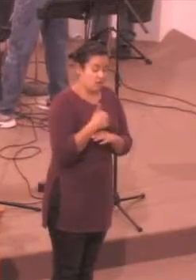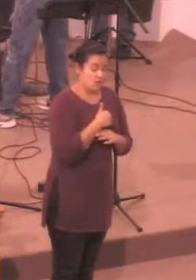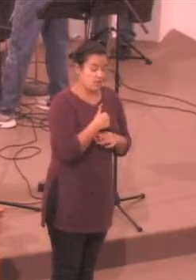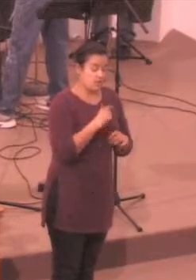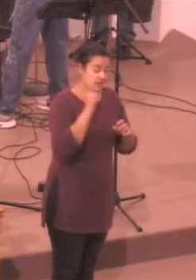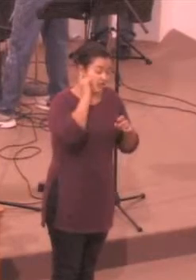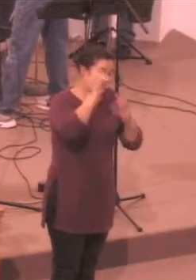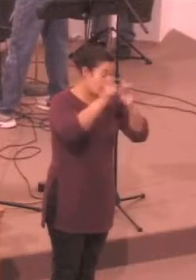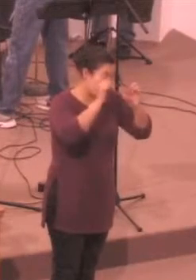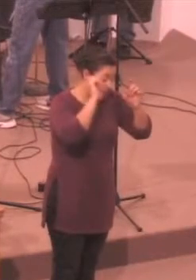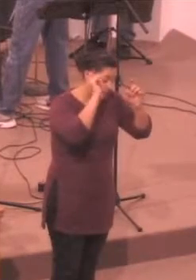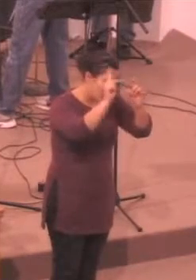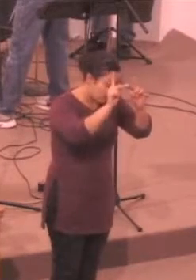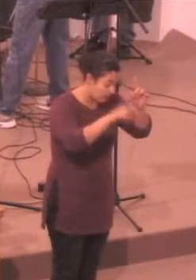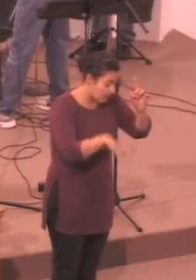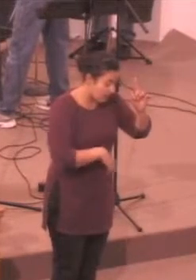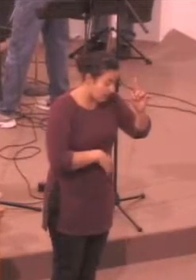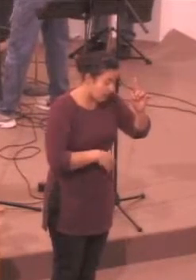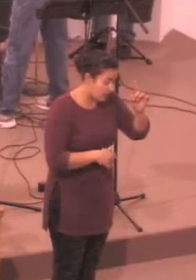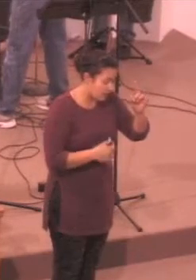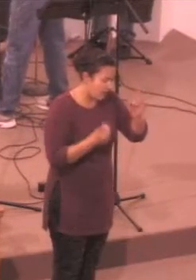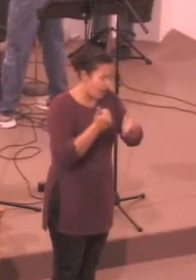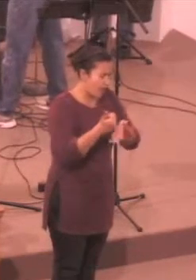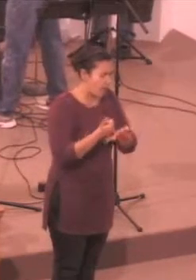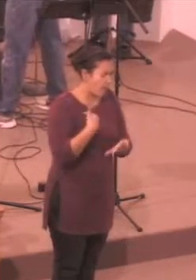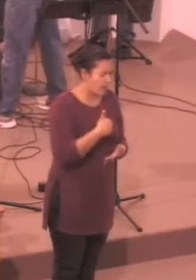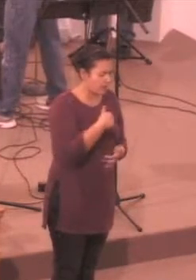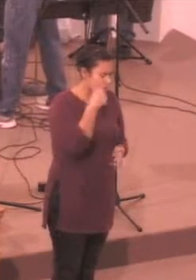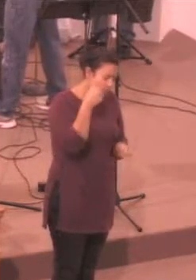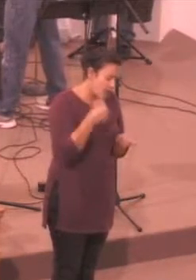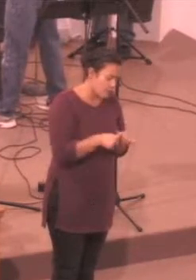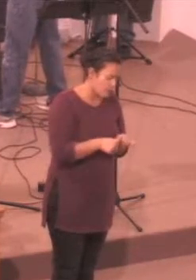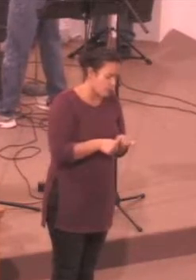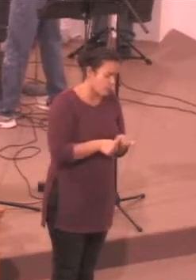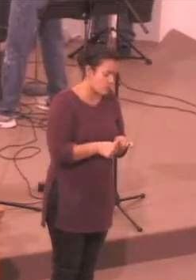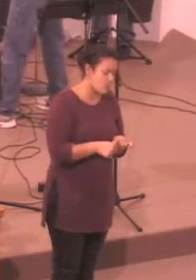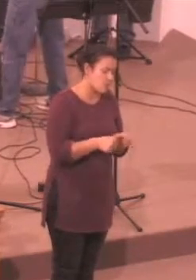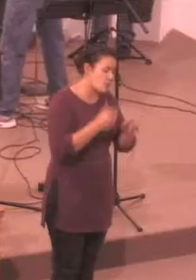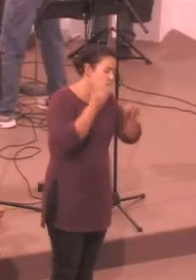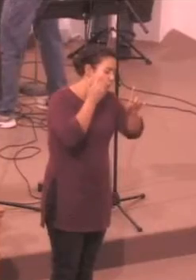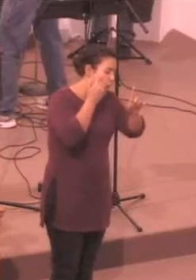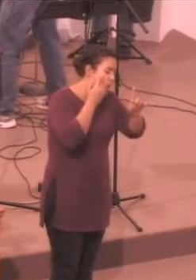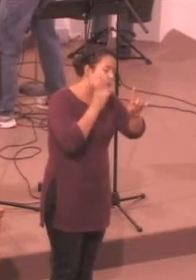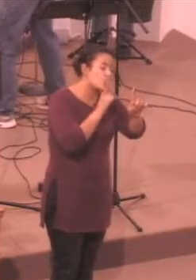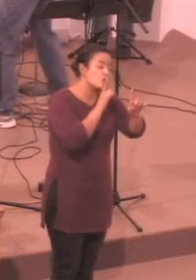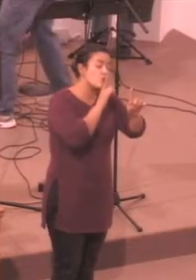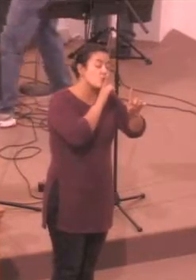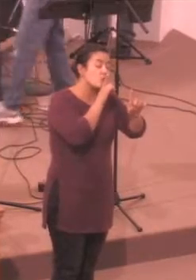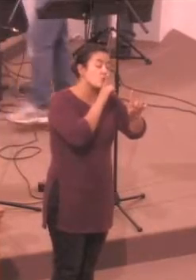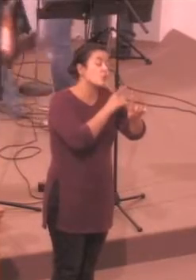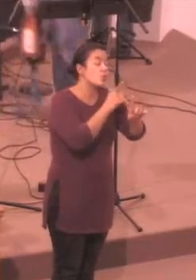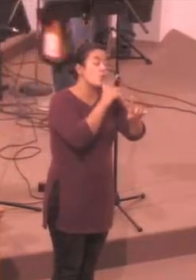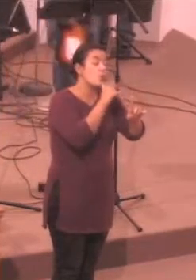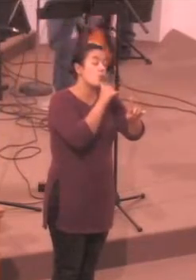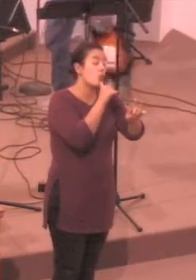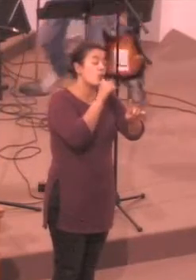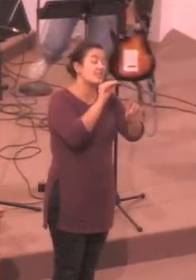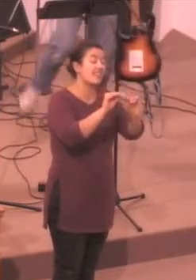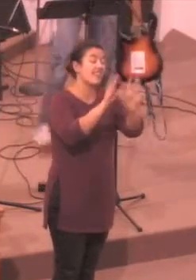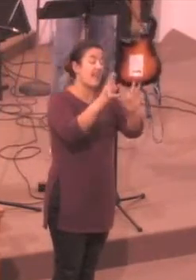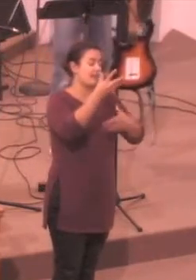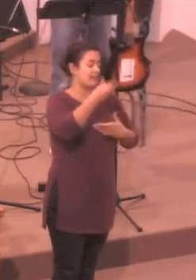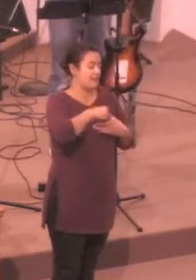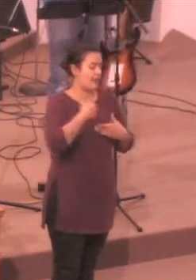tonight we give knowing who is the light that's in us.